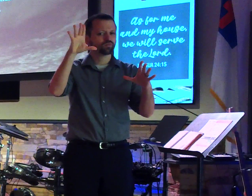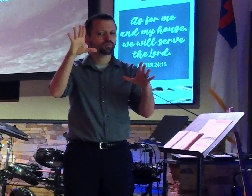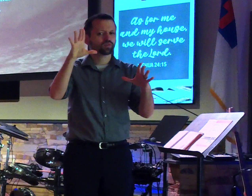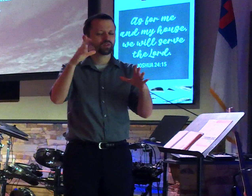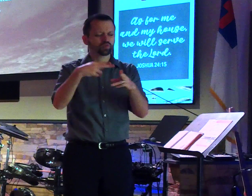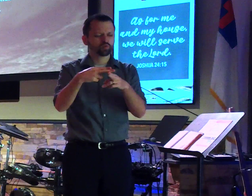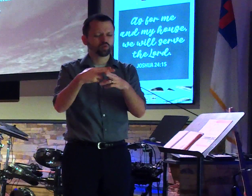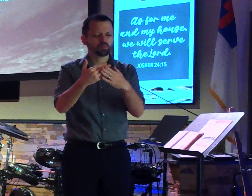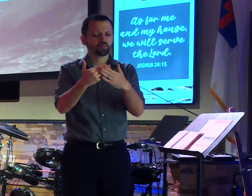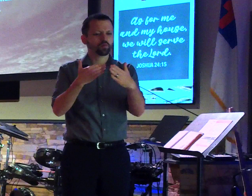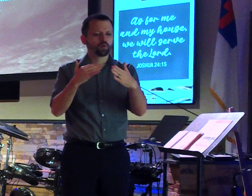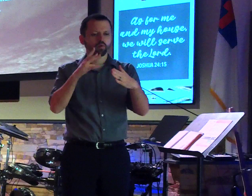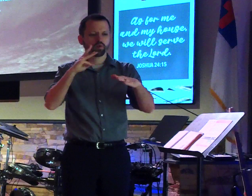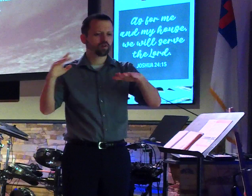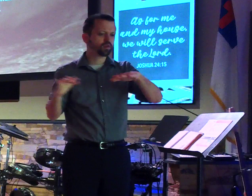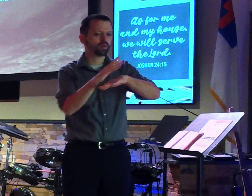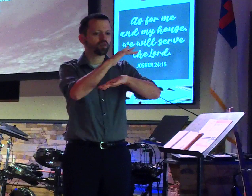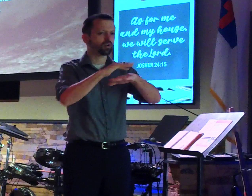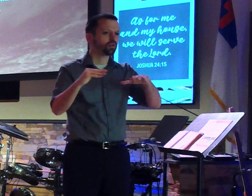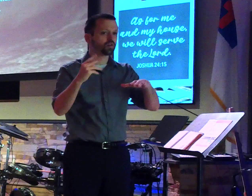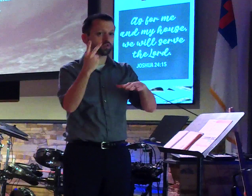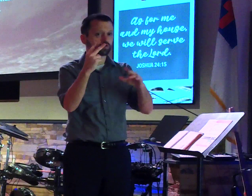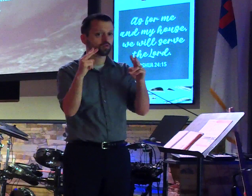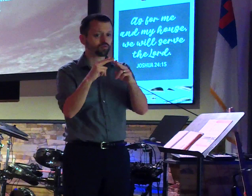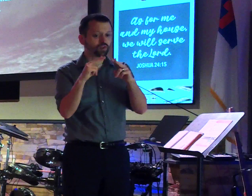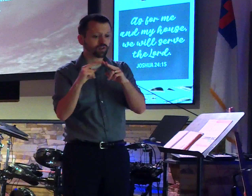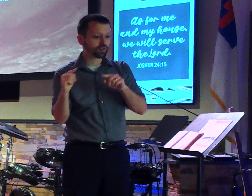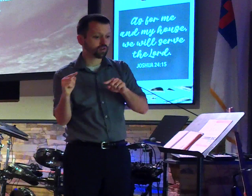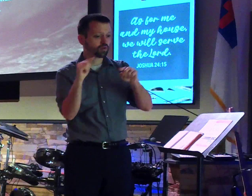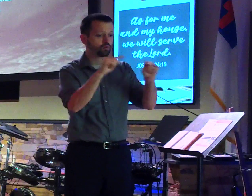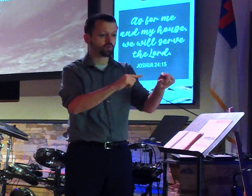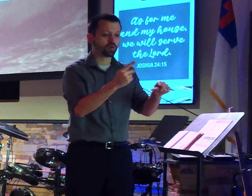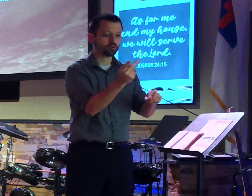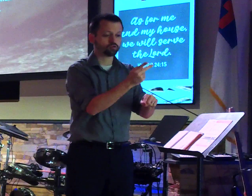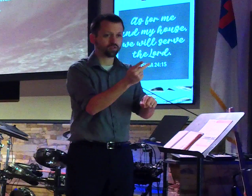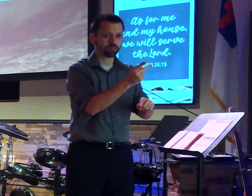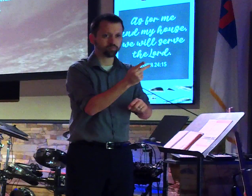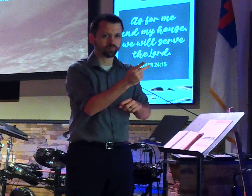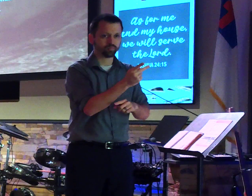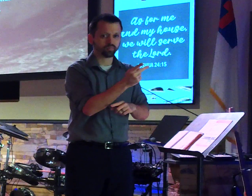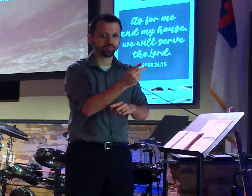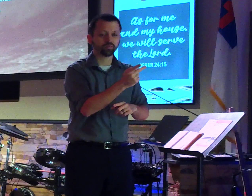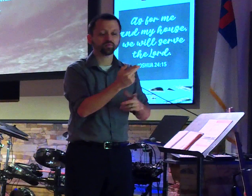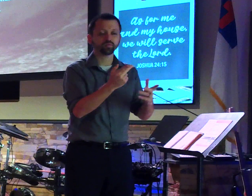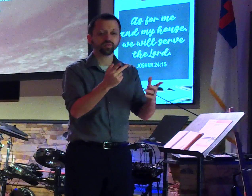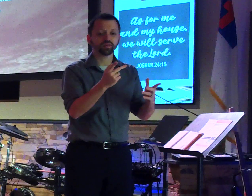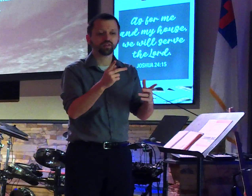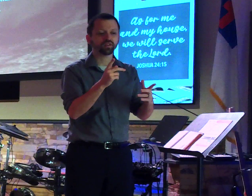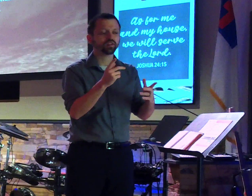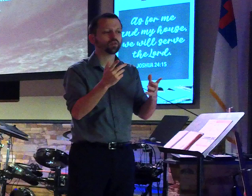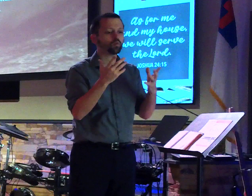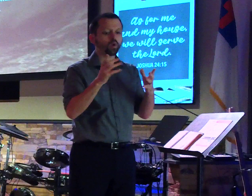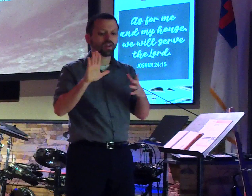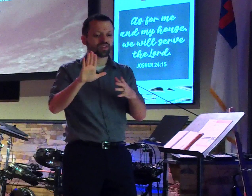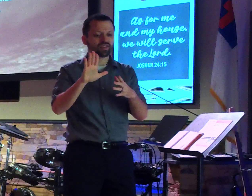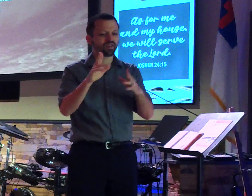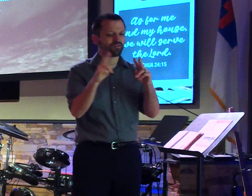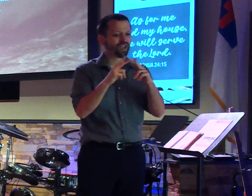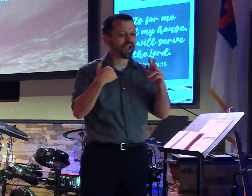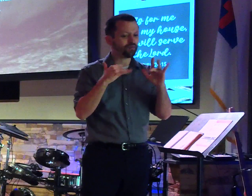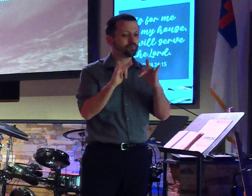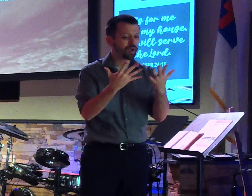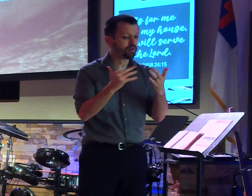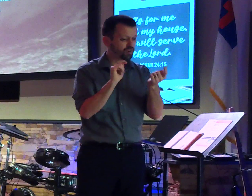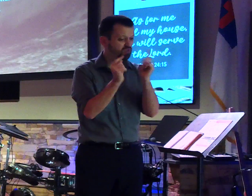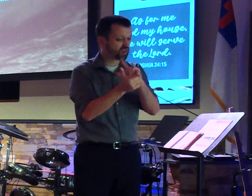tsunami had hit, two neighboring villages had come to the Nystroms, and they were wanting their village to be able to have a Bible as well. They're like, hey, can you do this?